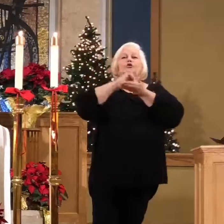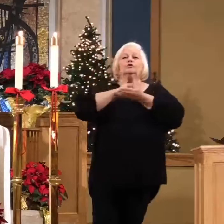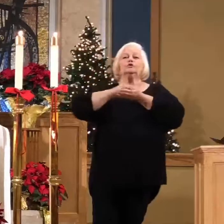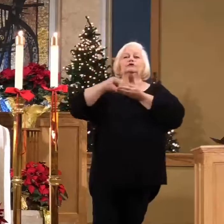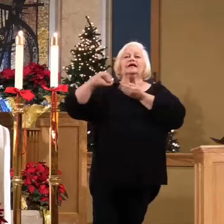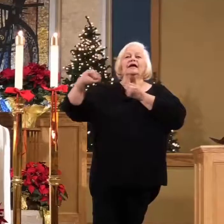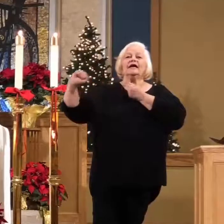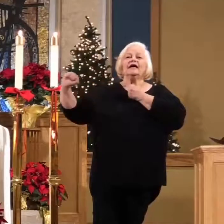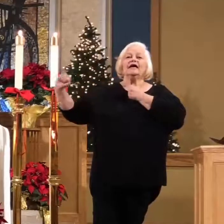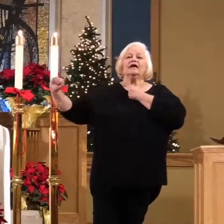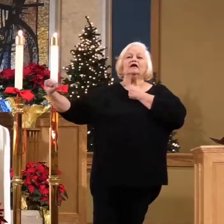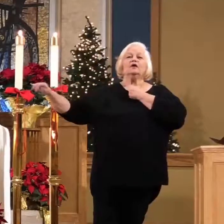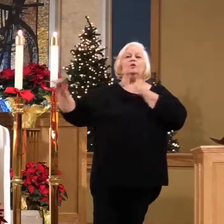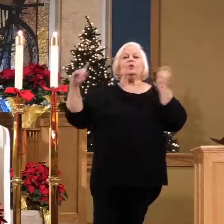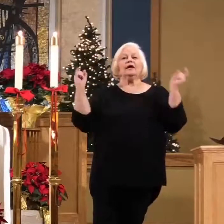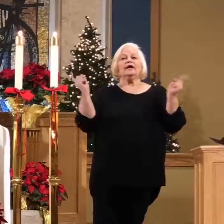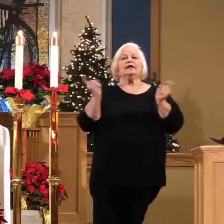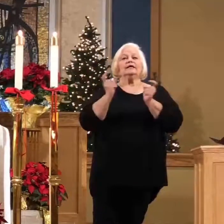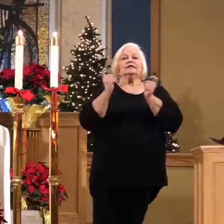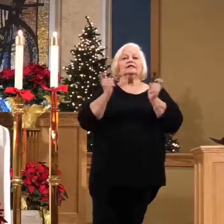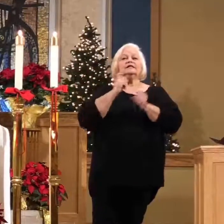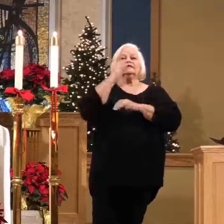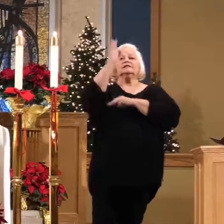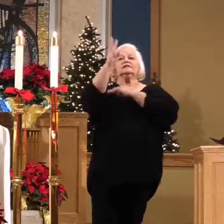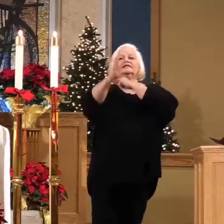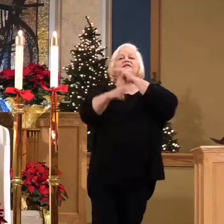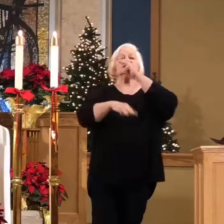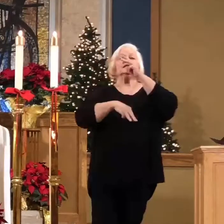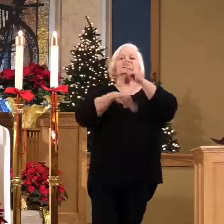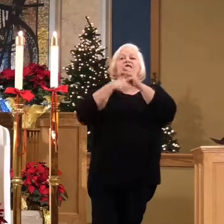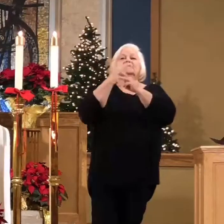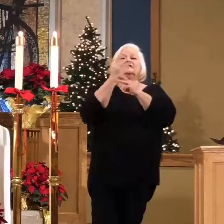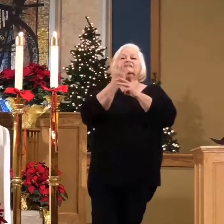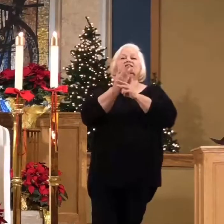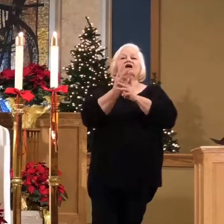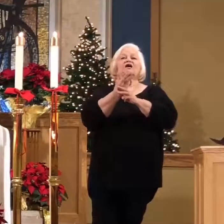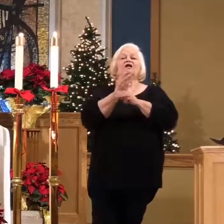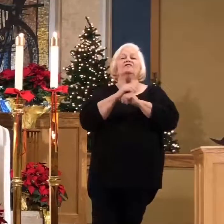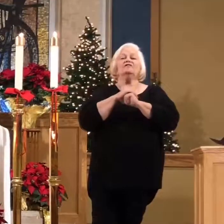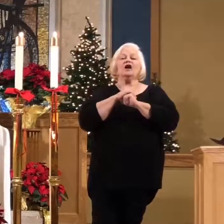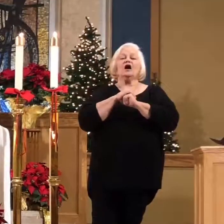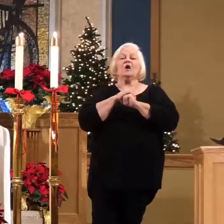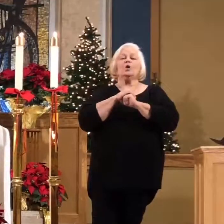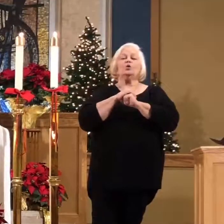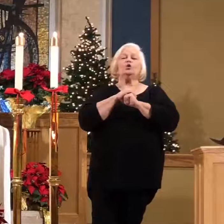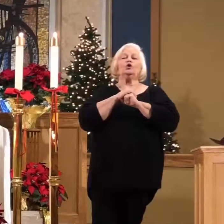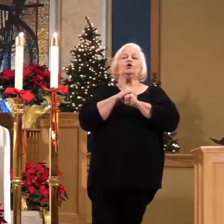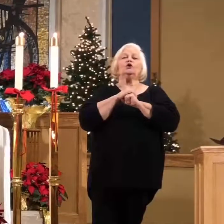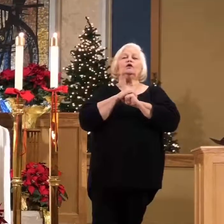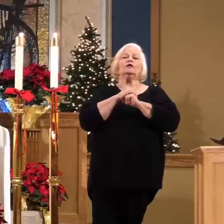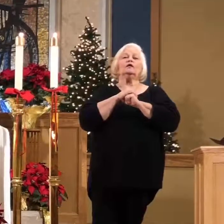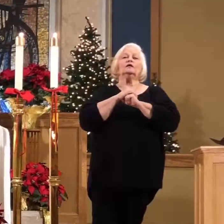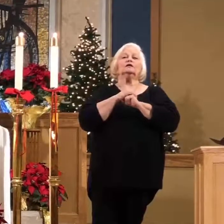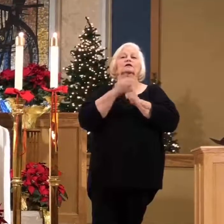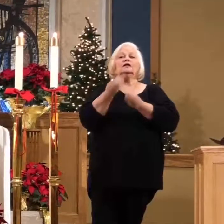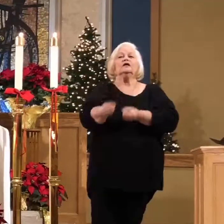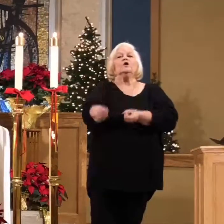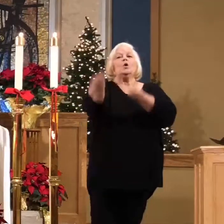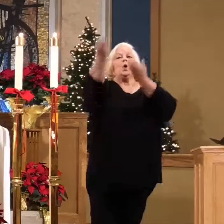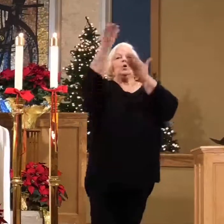you take away the sins of the